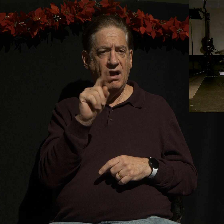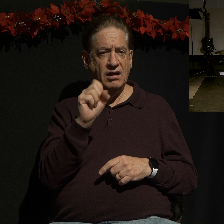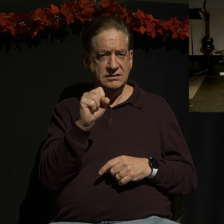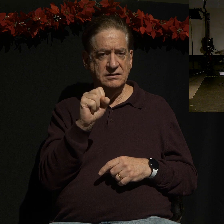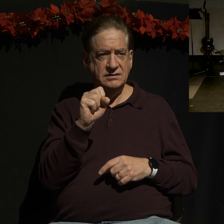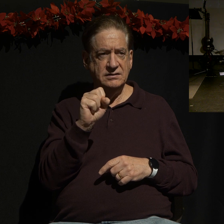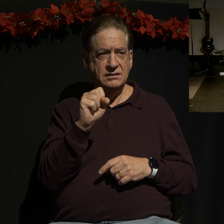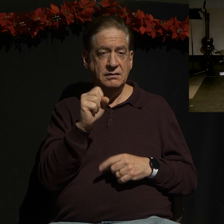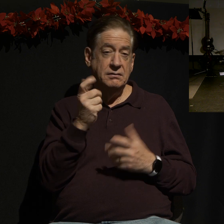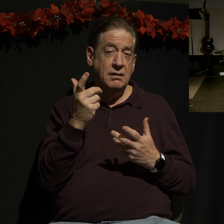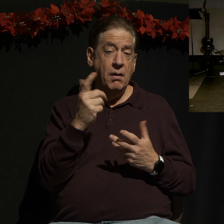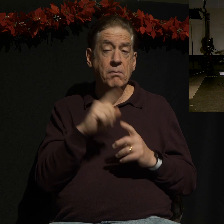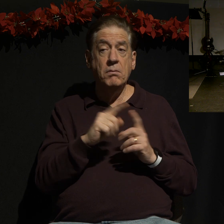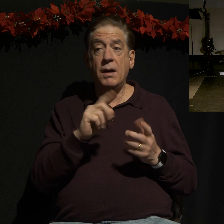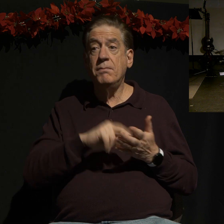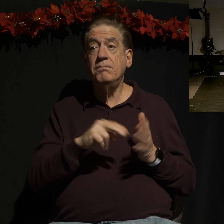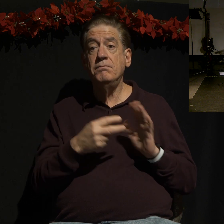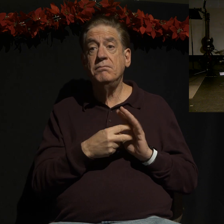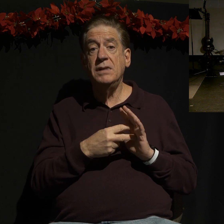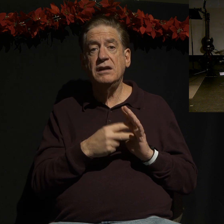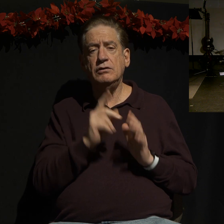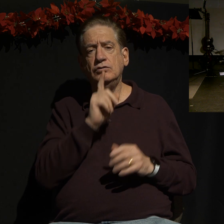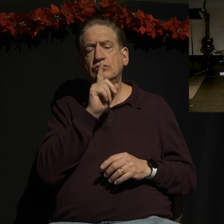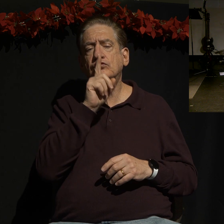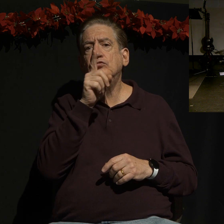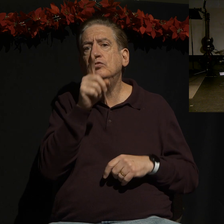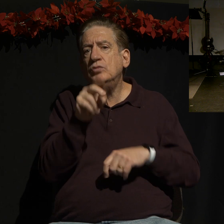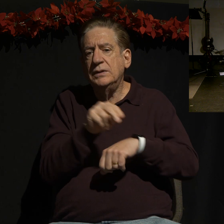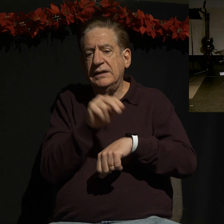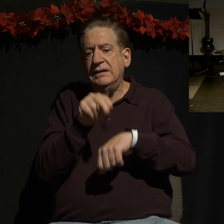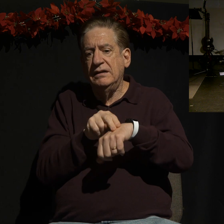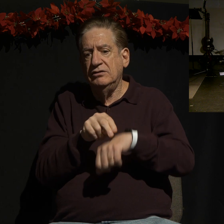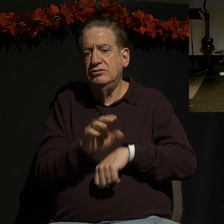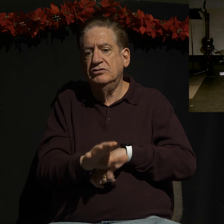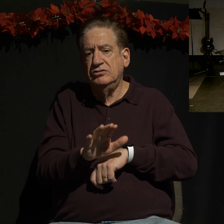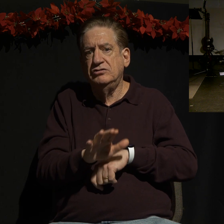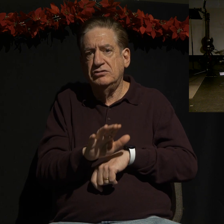means is it's the true nature of something.